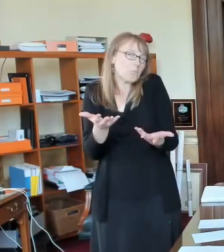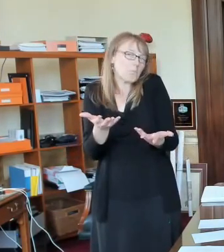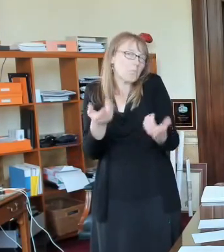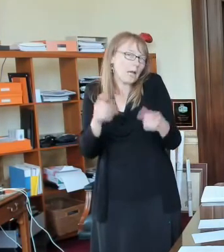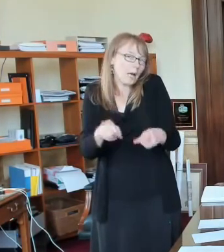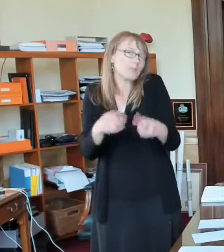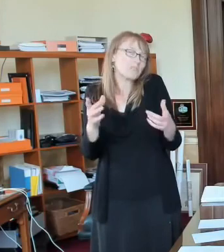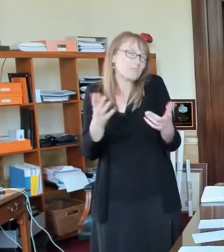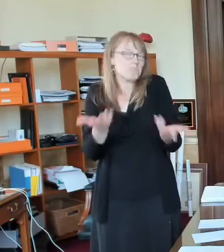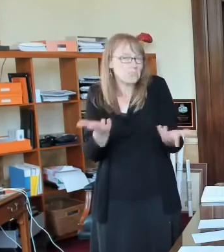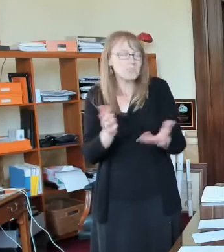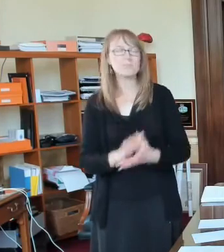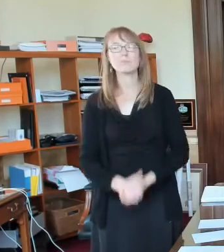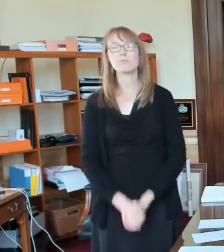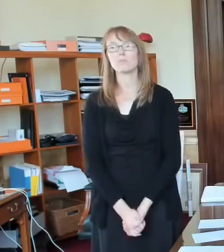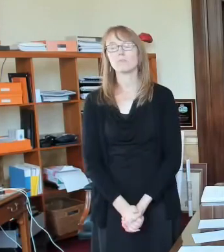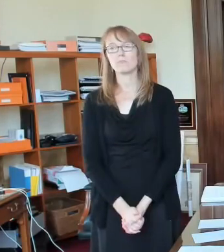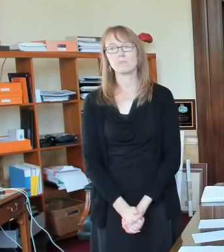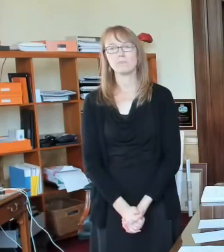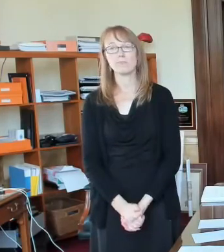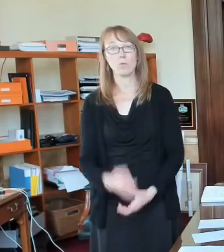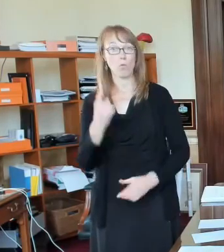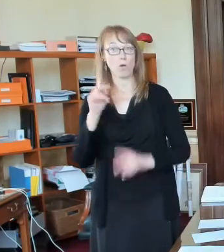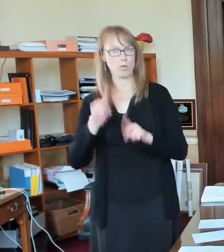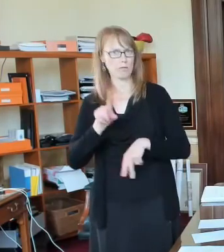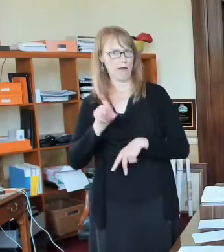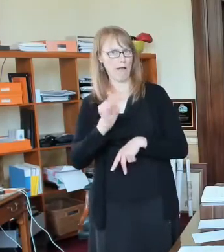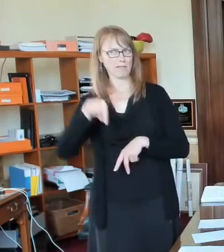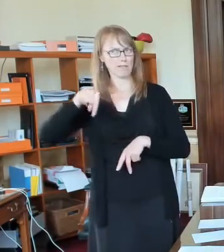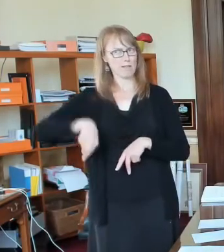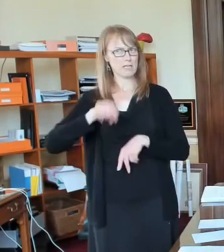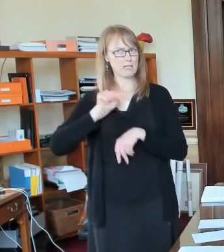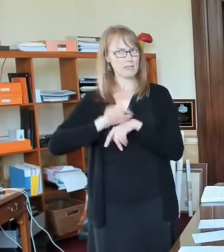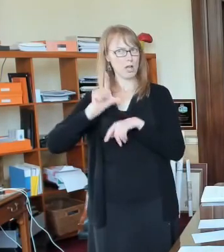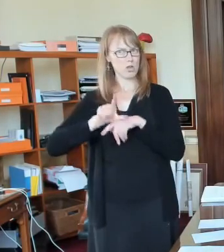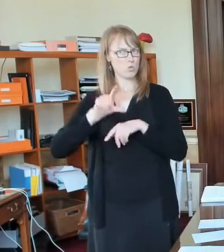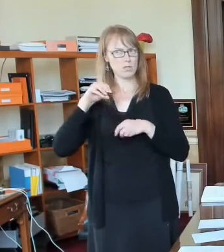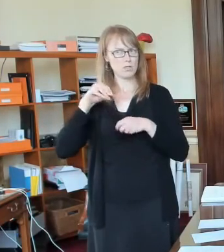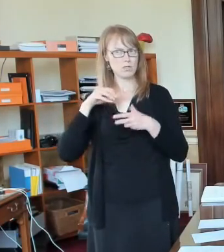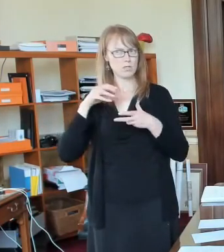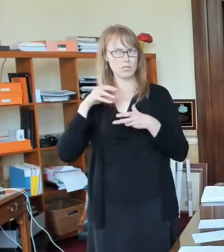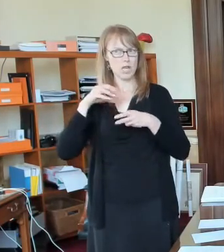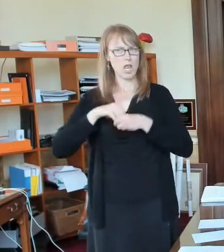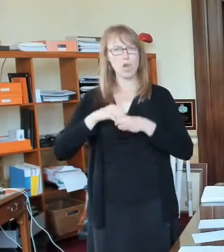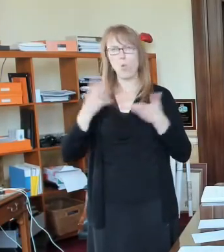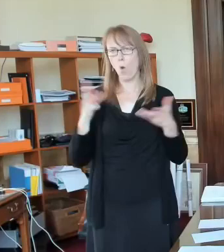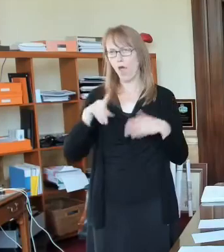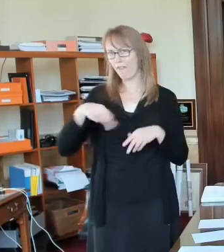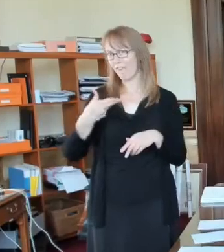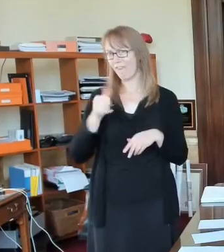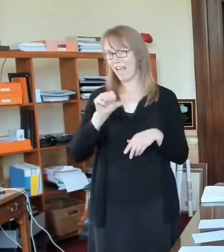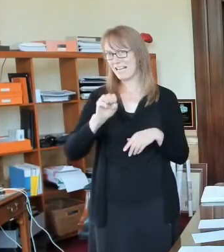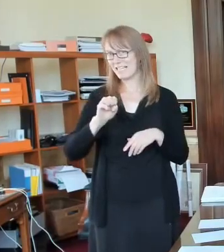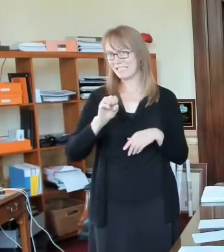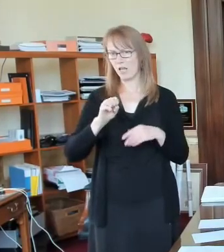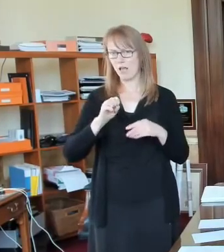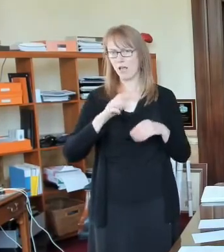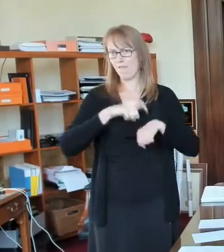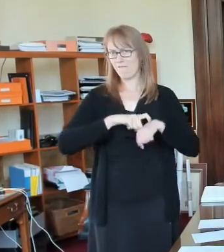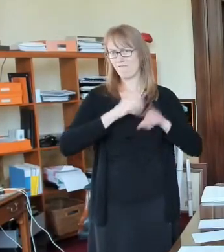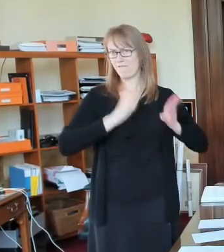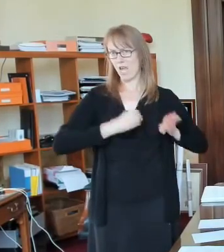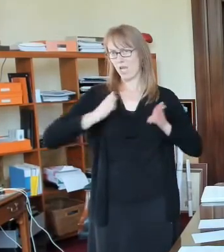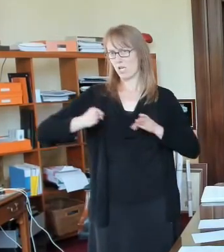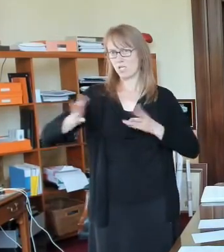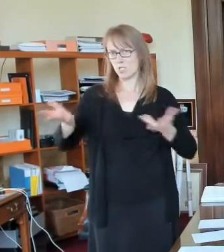phase is the city of St. Louis technically still in? Would you still call this phase 1? So, what's the person's name?